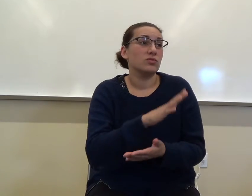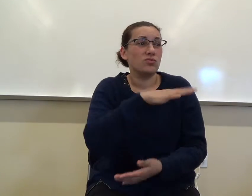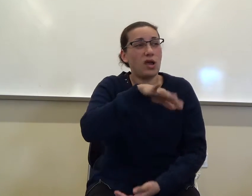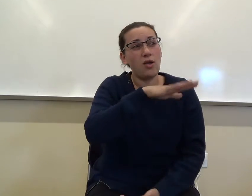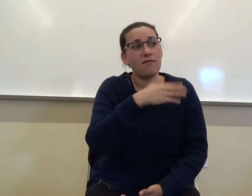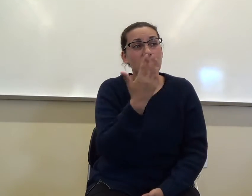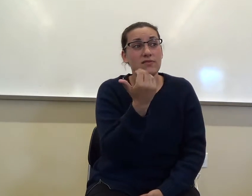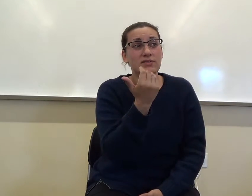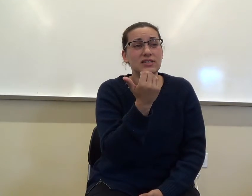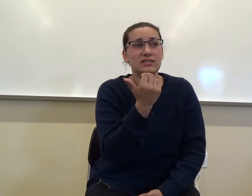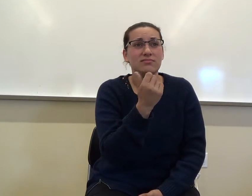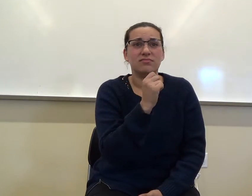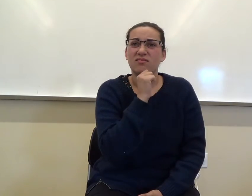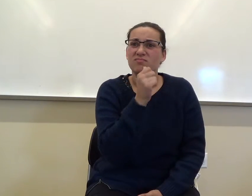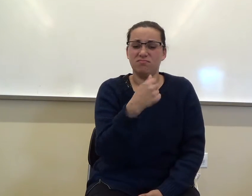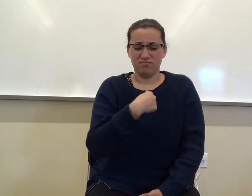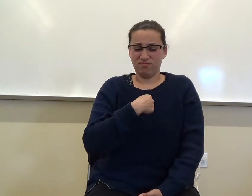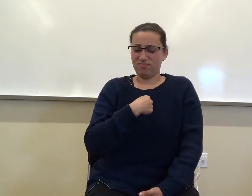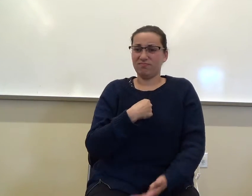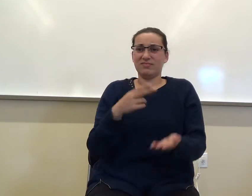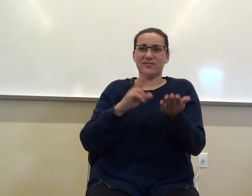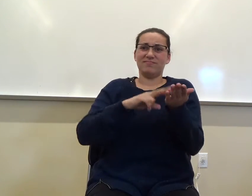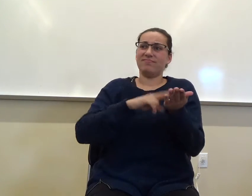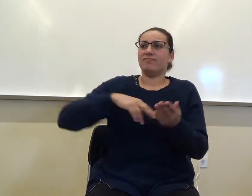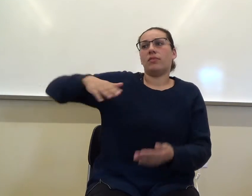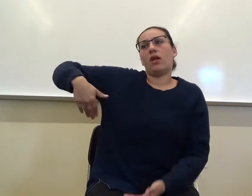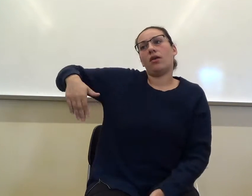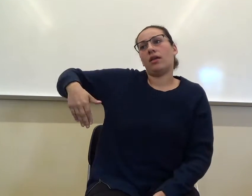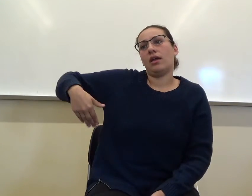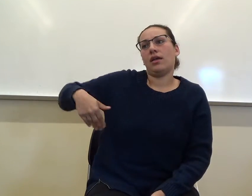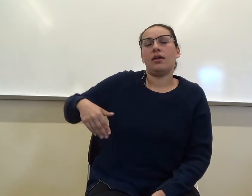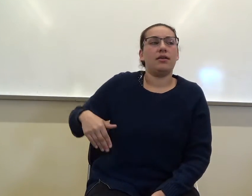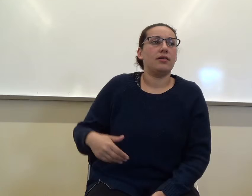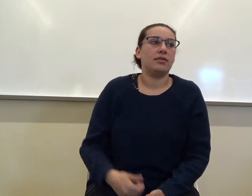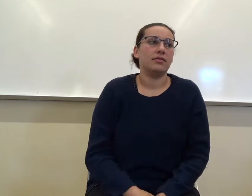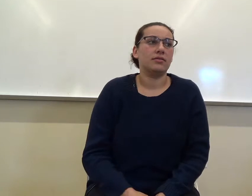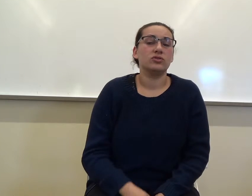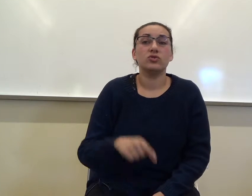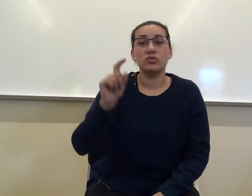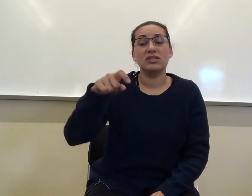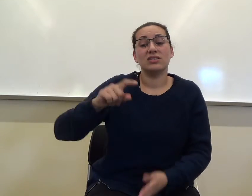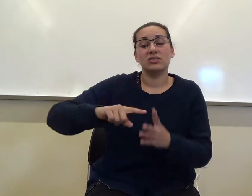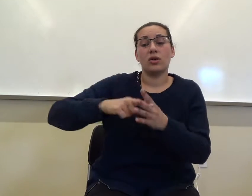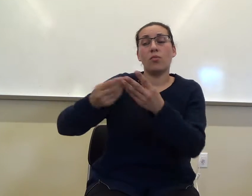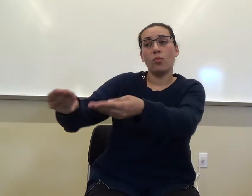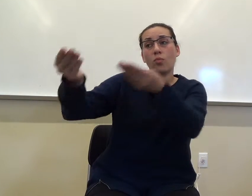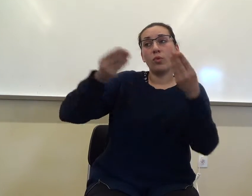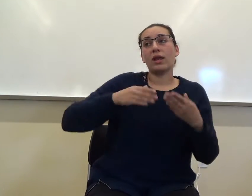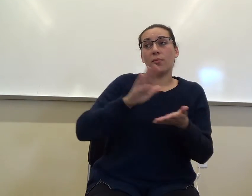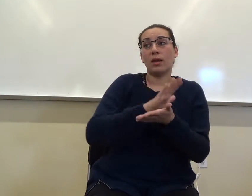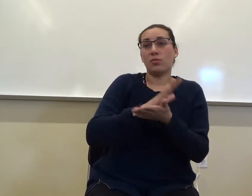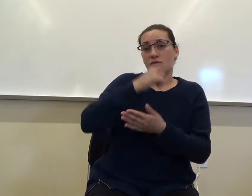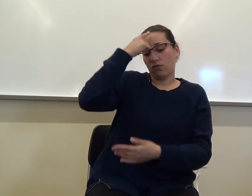I haven't signed anything. So people need to start bringing that stuff to me to sign. Okay,